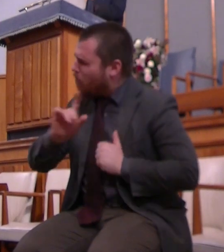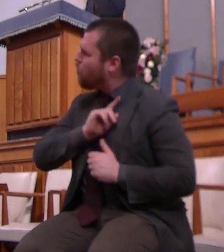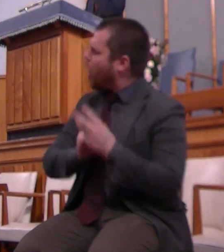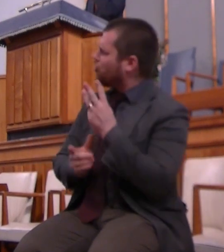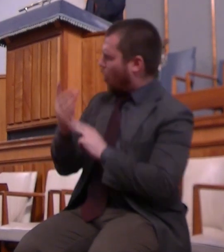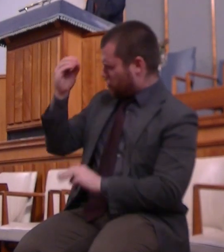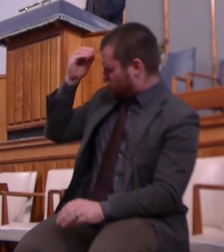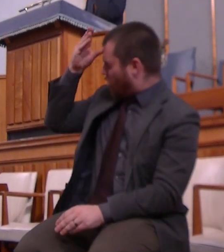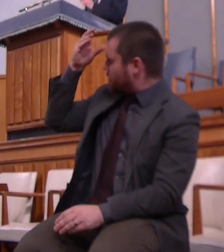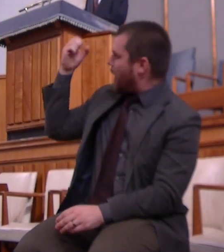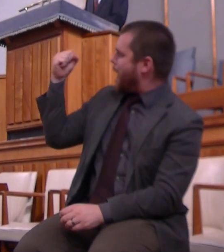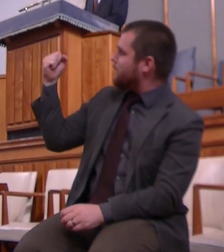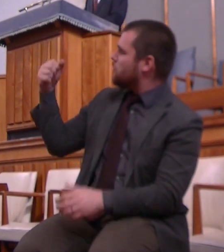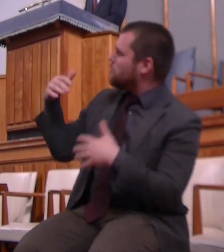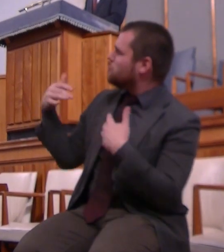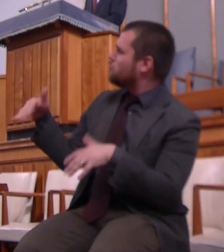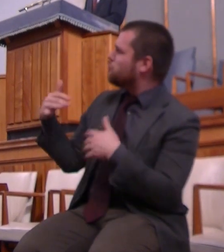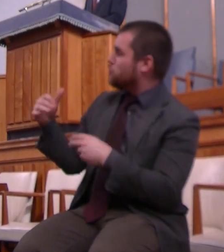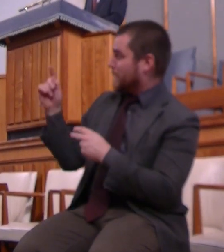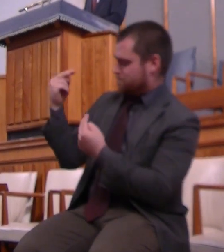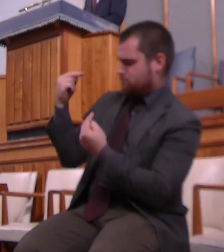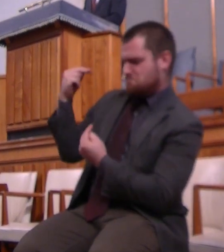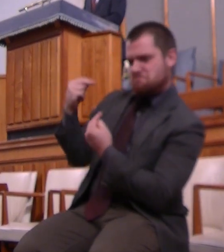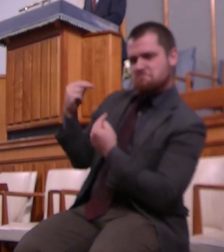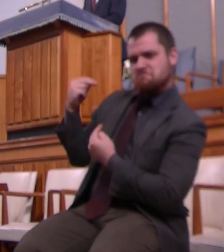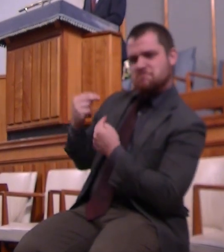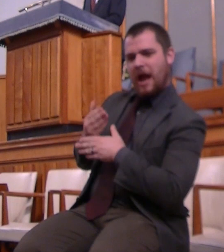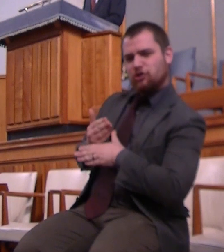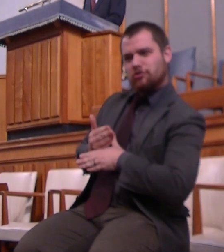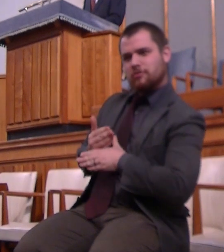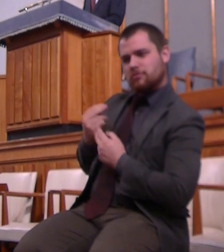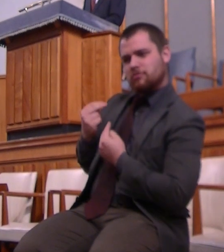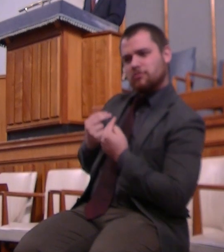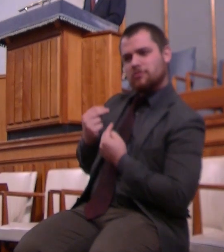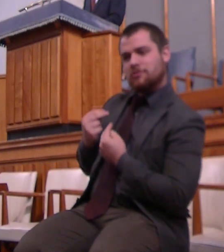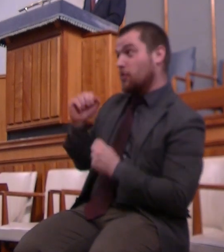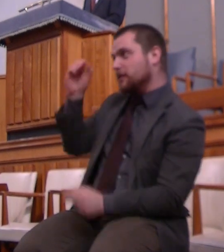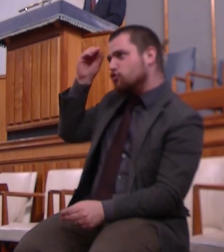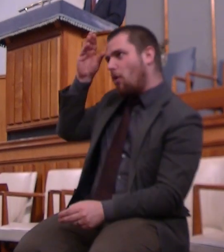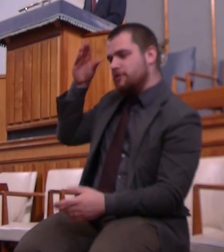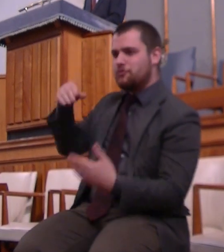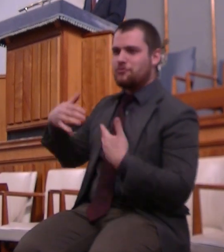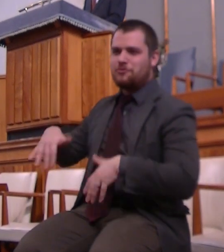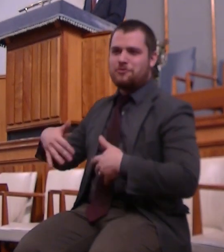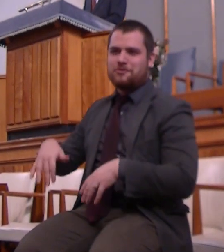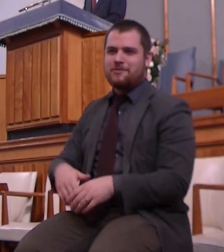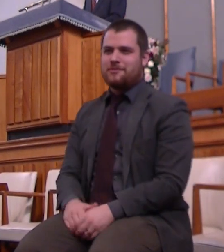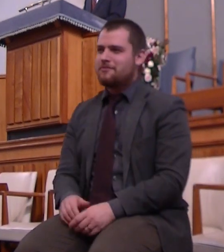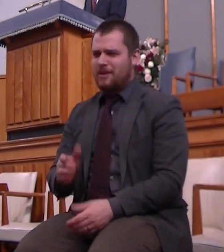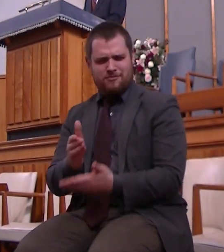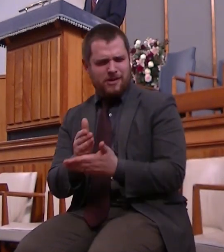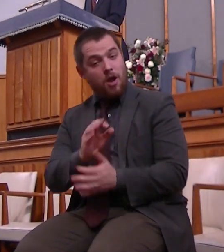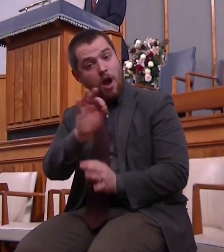and by him actions are weighed. Knowledge of God. How little people know